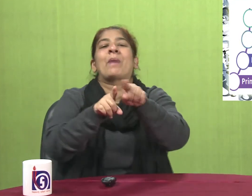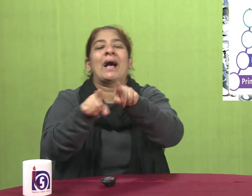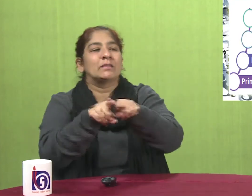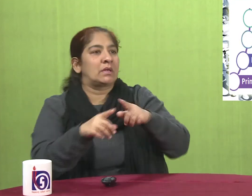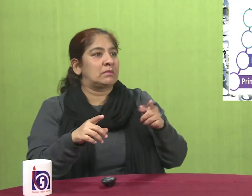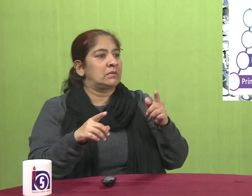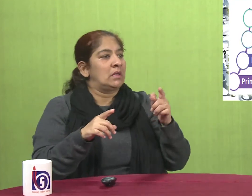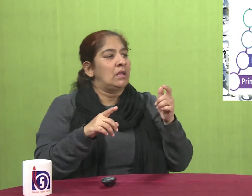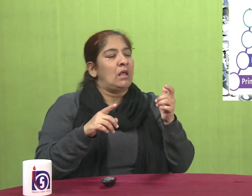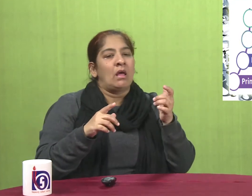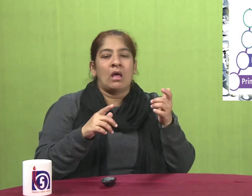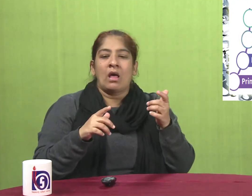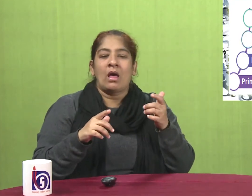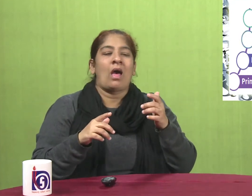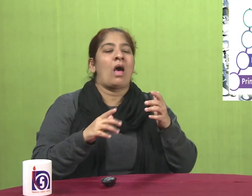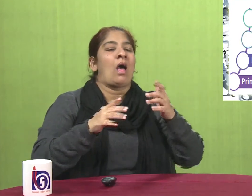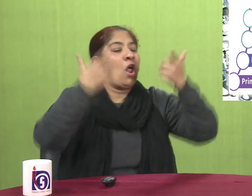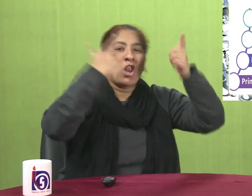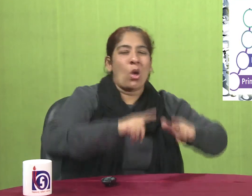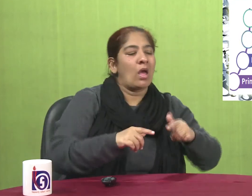Principle of loss minimization.